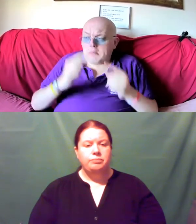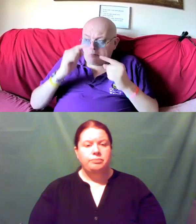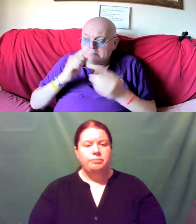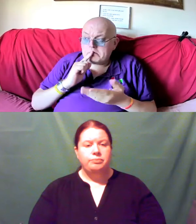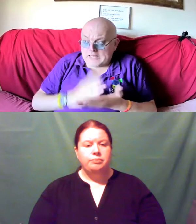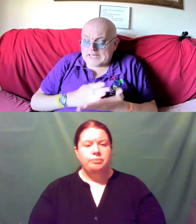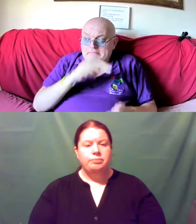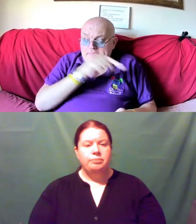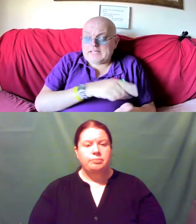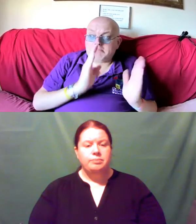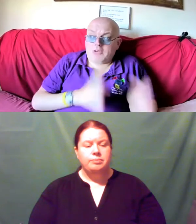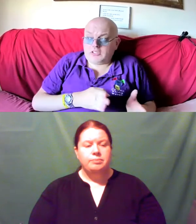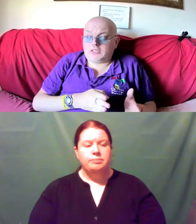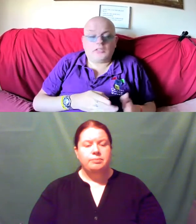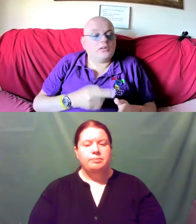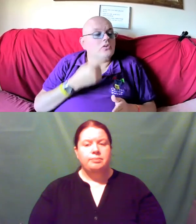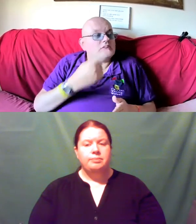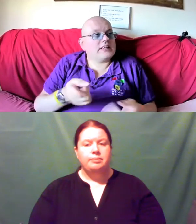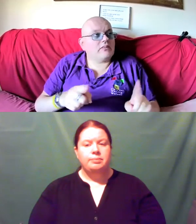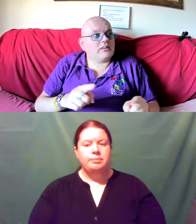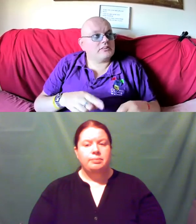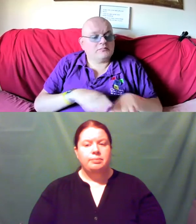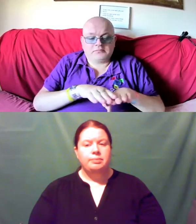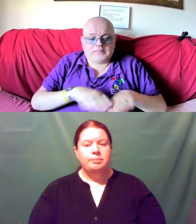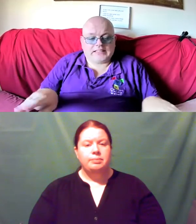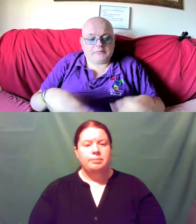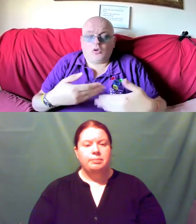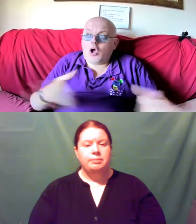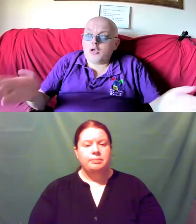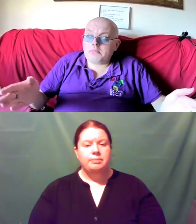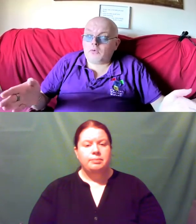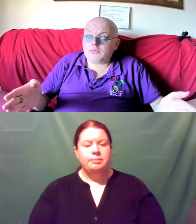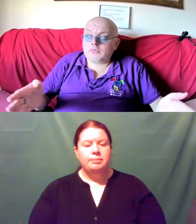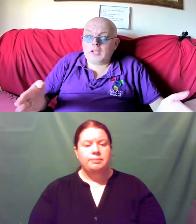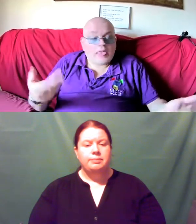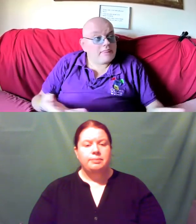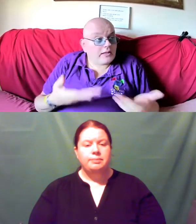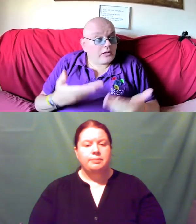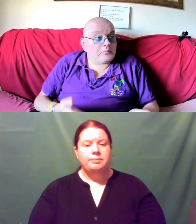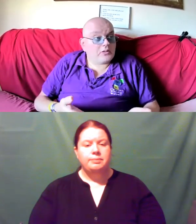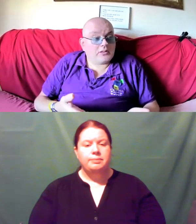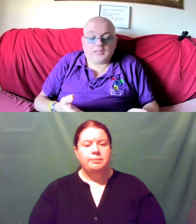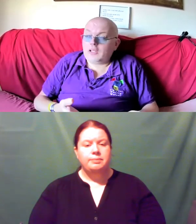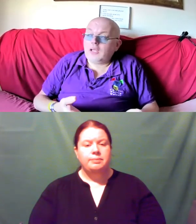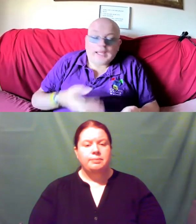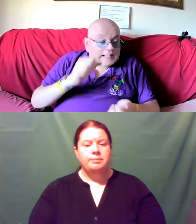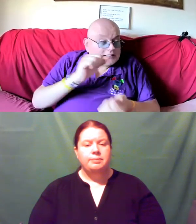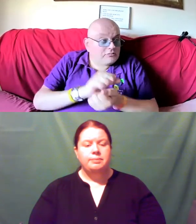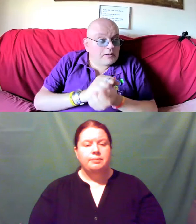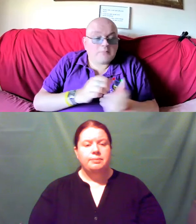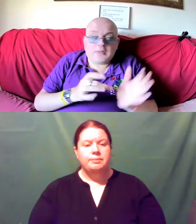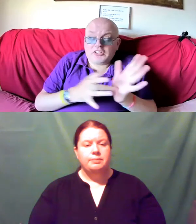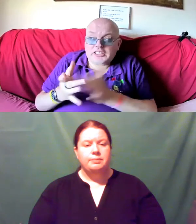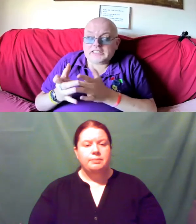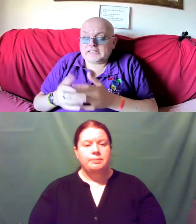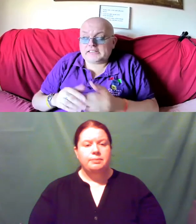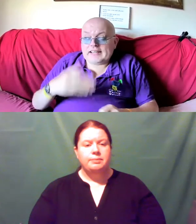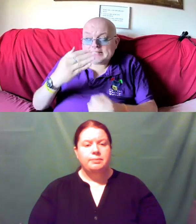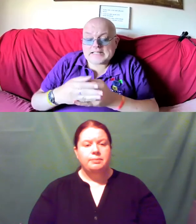is open. This is the central act of hospitality of the Christian faith. It's remembering Jesus' last meal with his friends and what